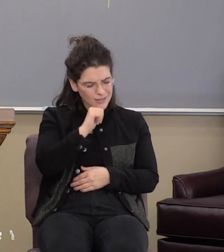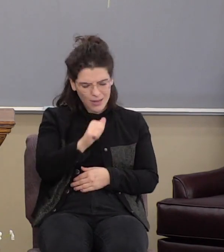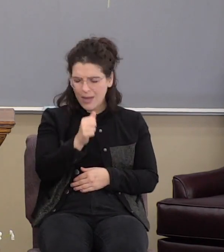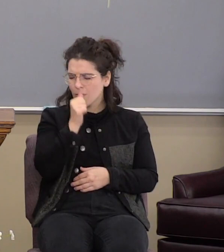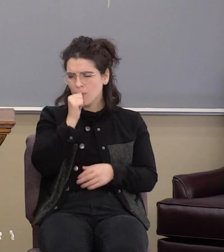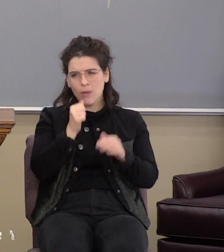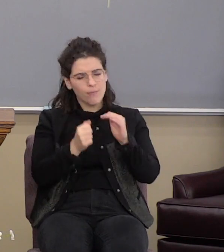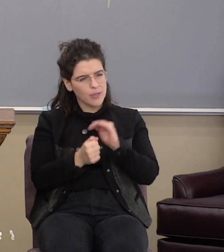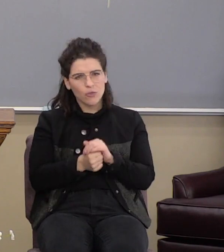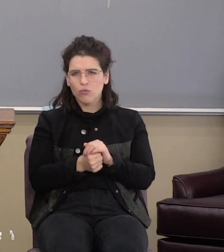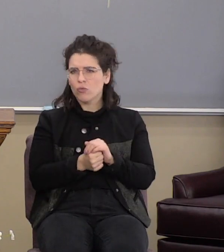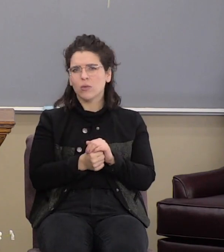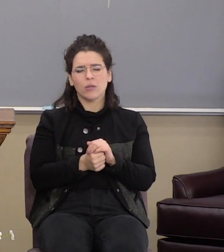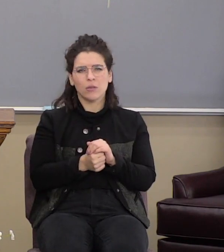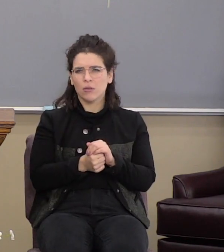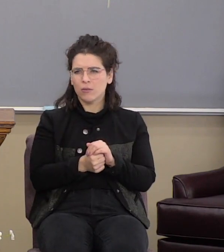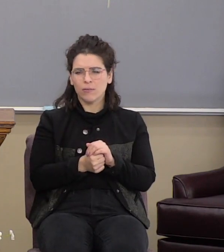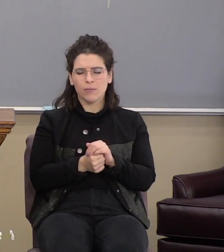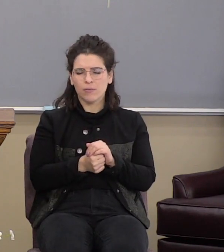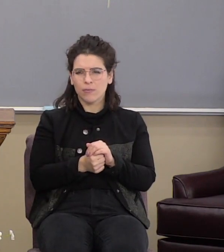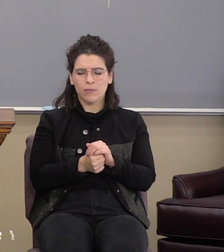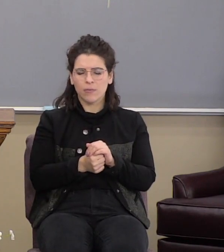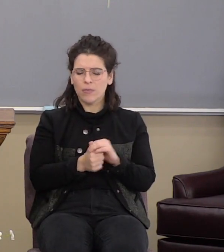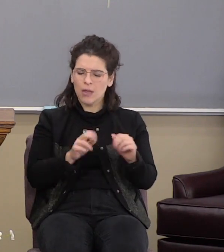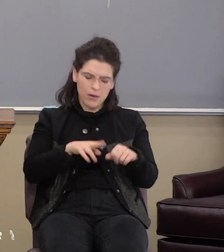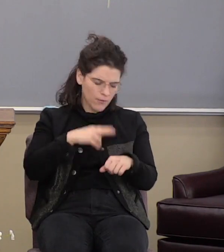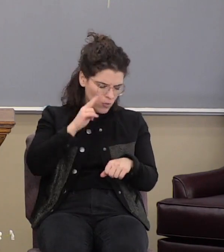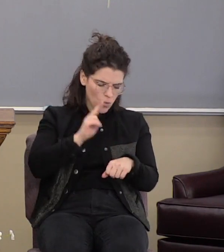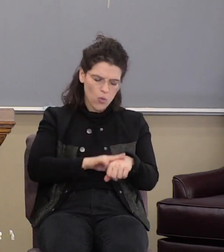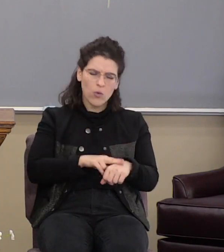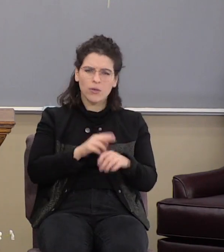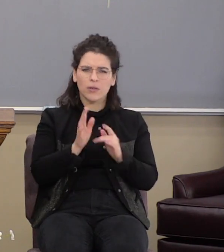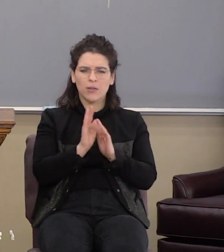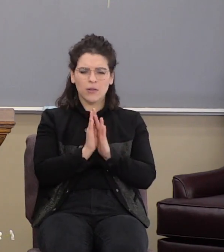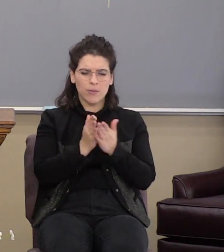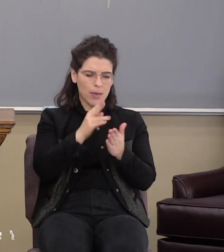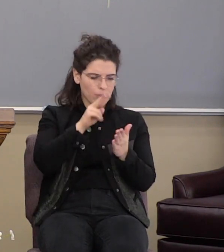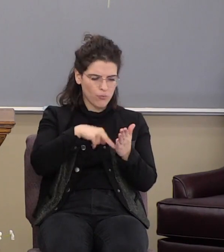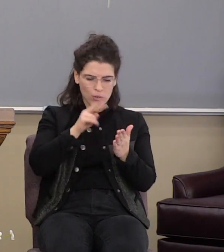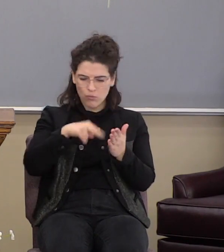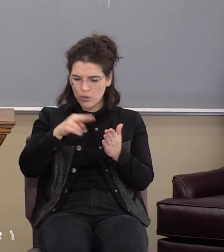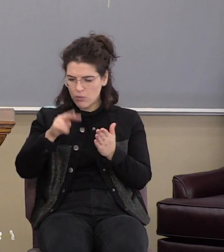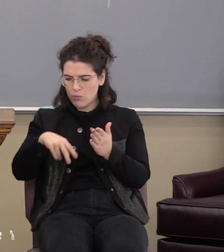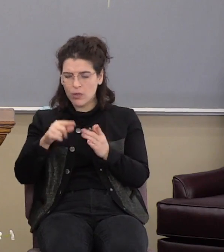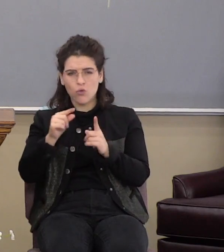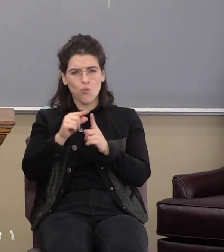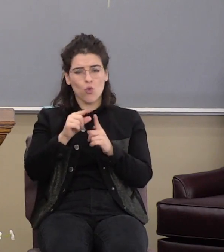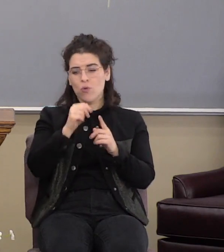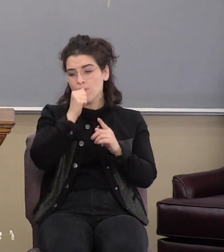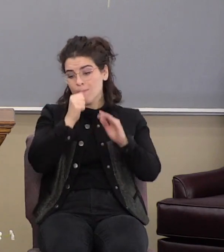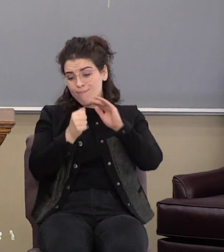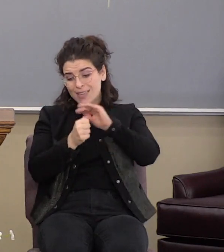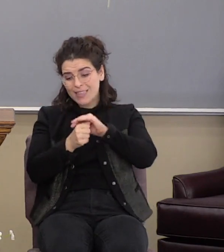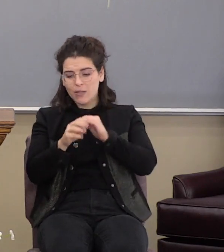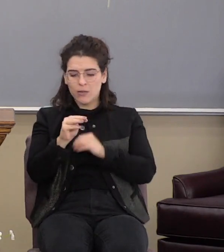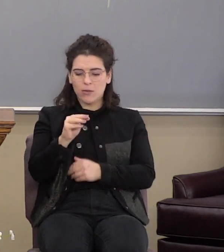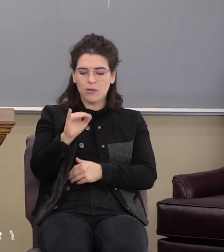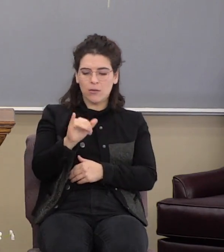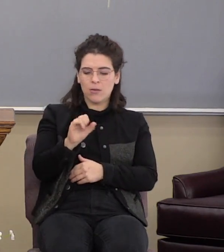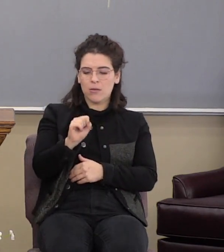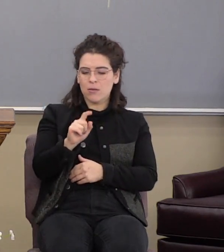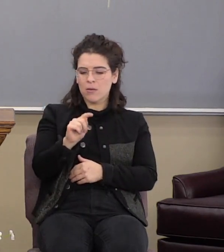a mystery. And of course, in the Bible, when we come across the word mystery, it's not suggesting that it's,